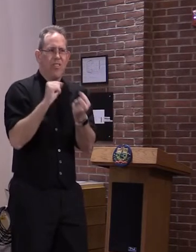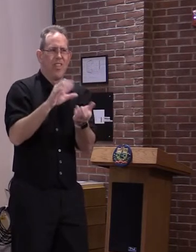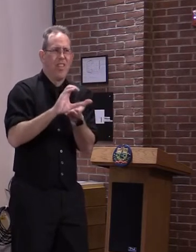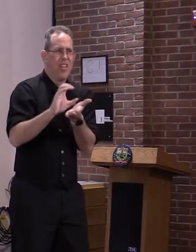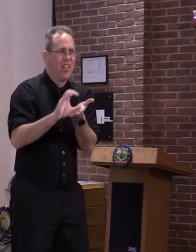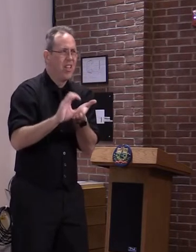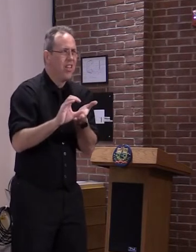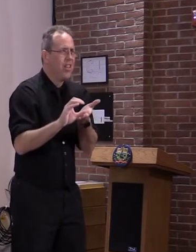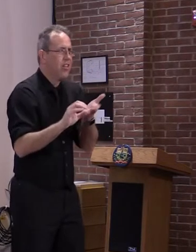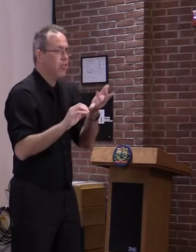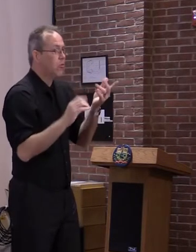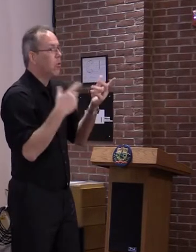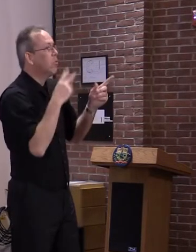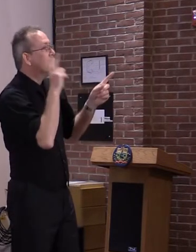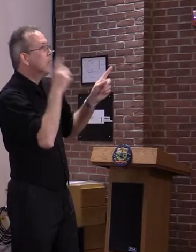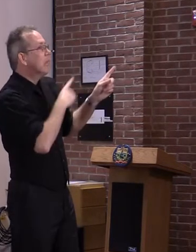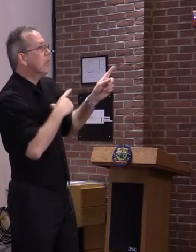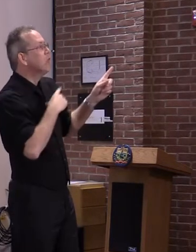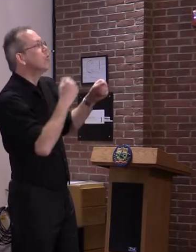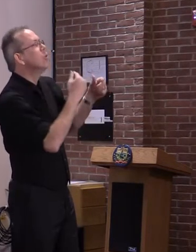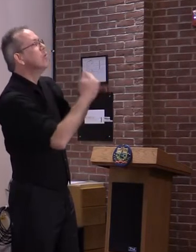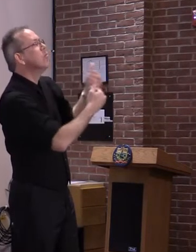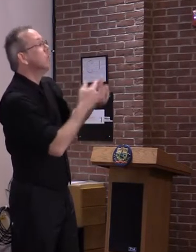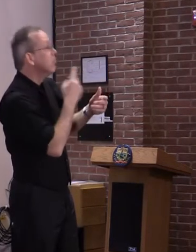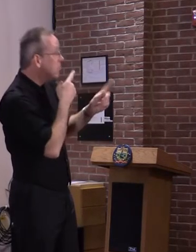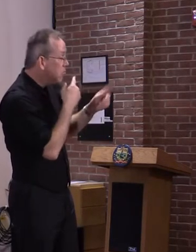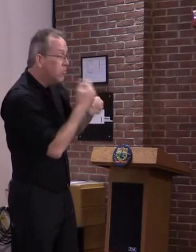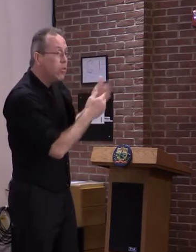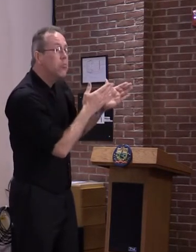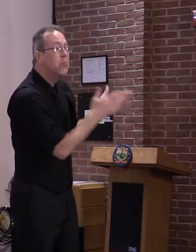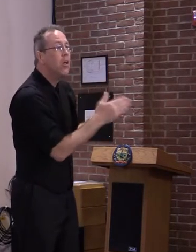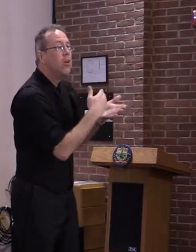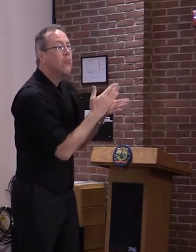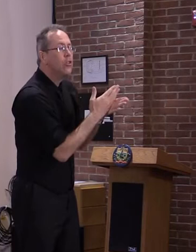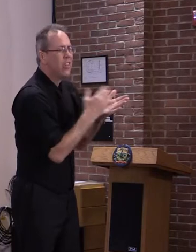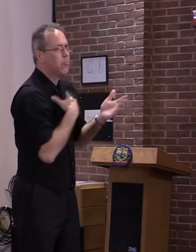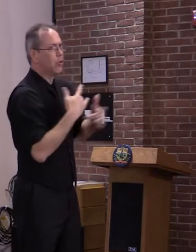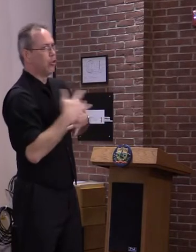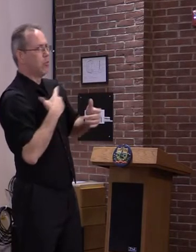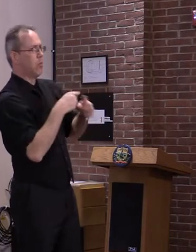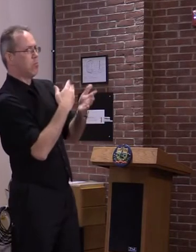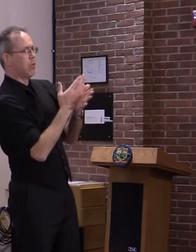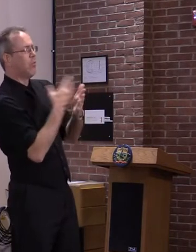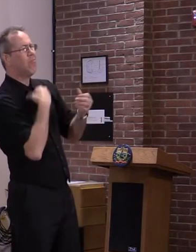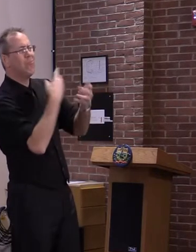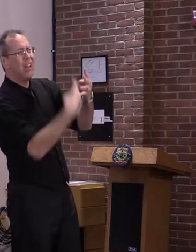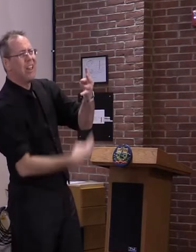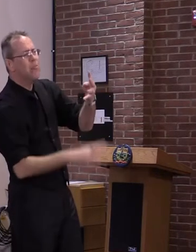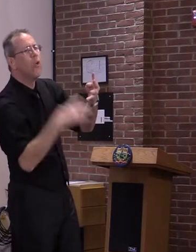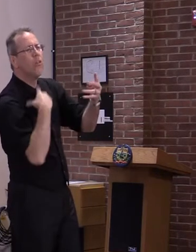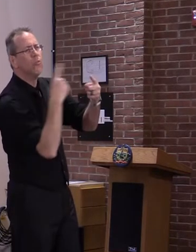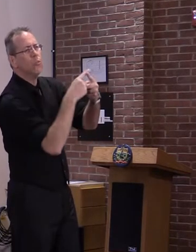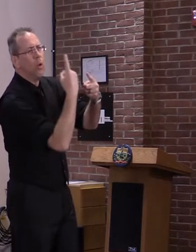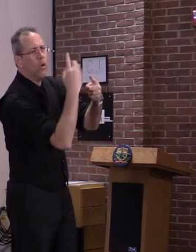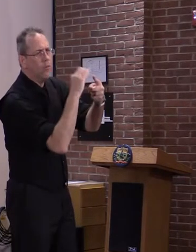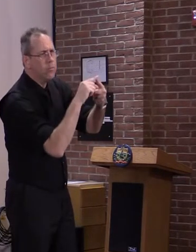provision that I have a problem with, I mean, there's many, but the $1.5 million they're using of ARPA funds